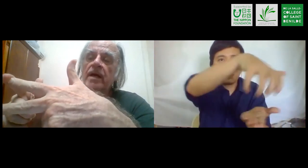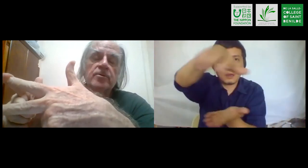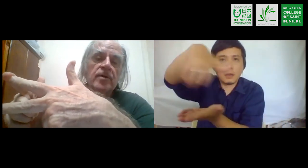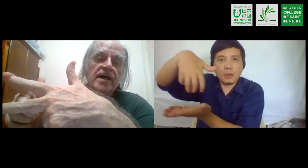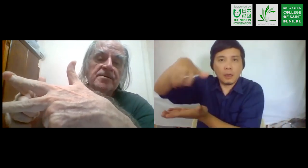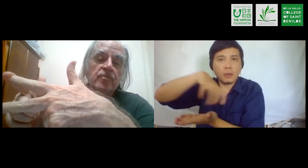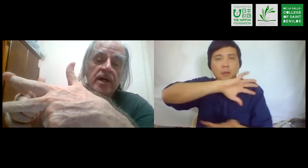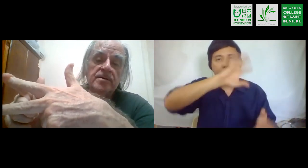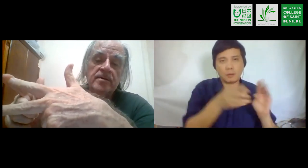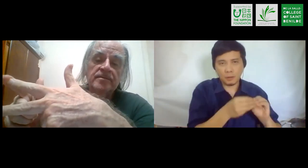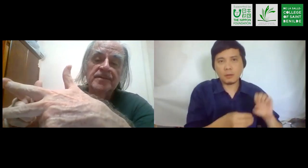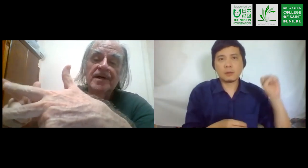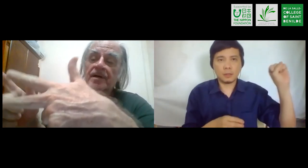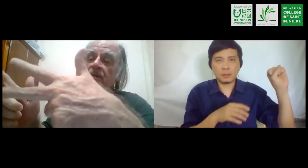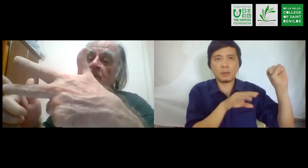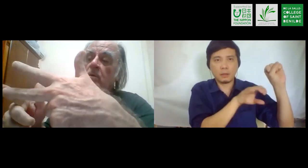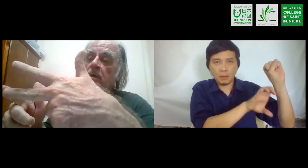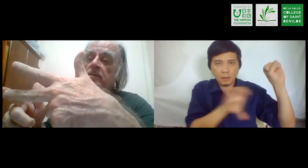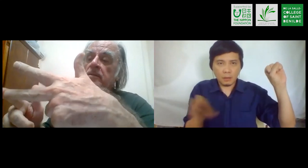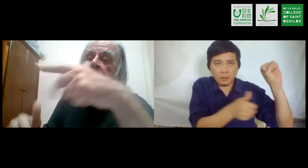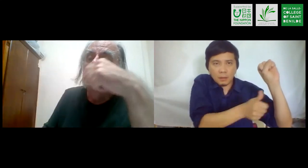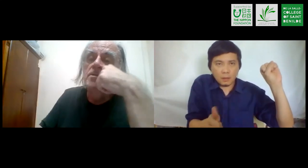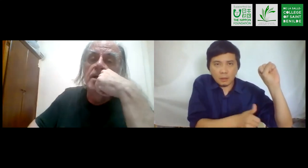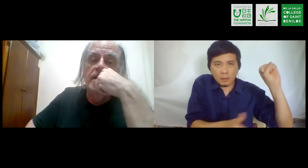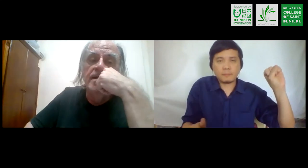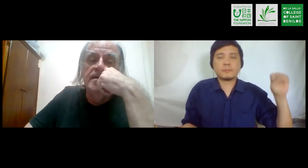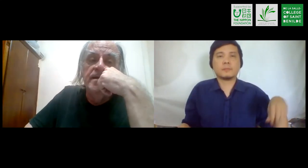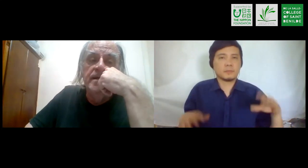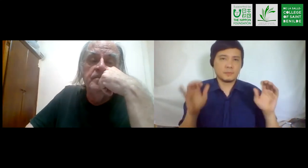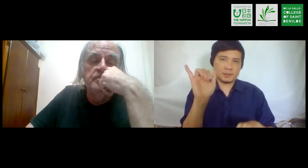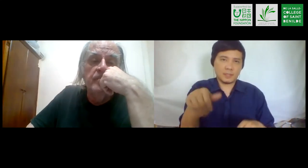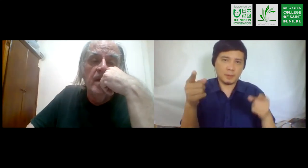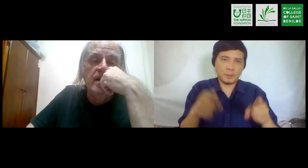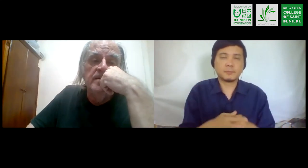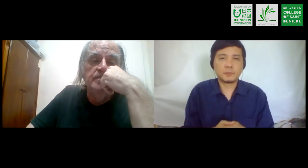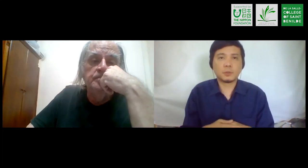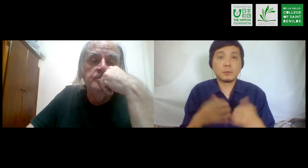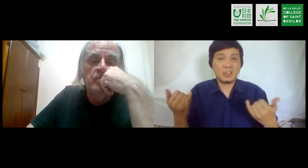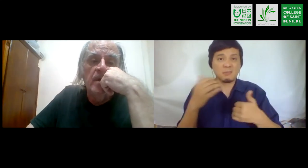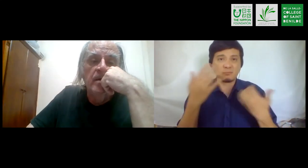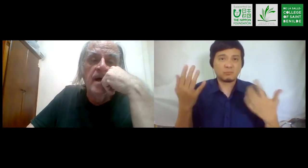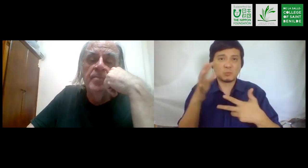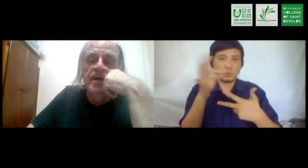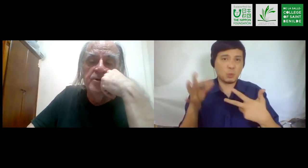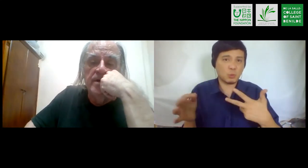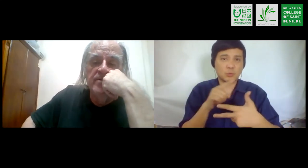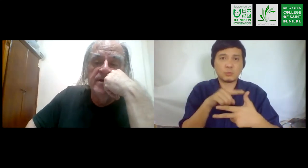cancel class and rest, or start on the um, compilation of the